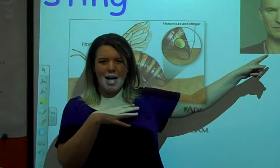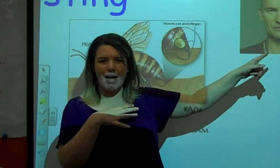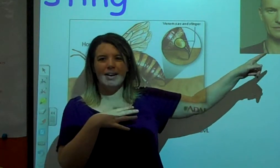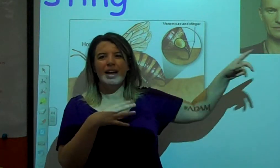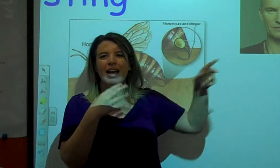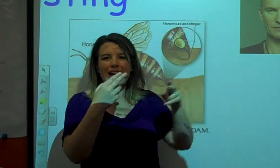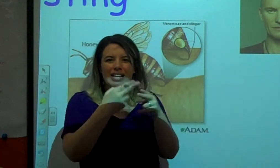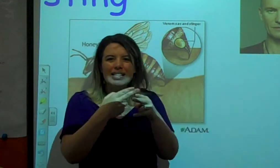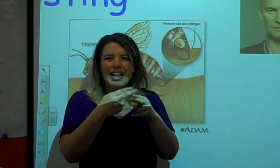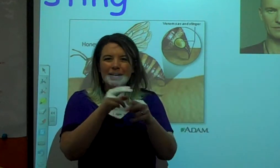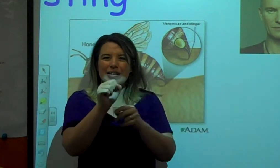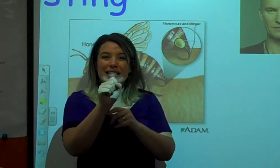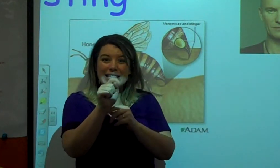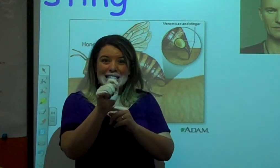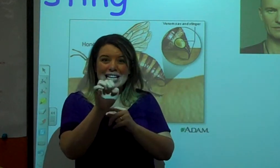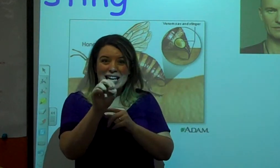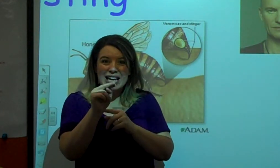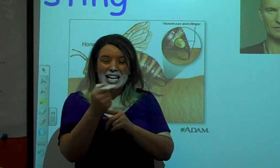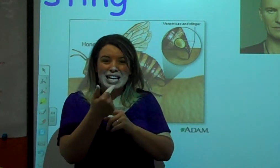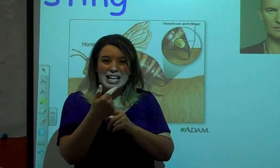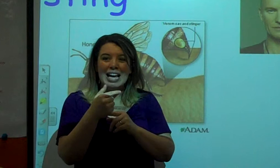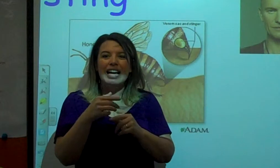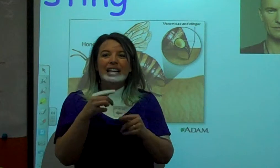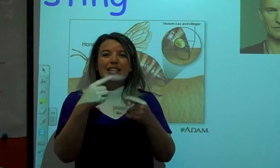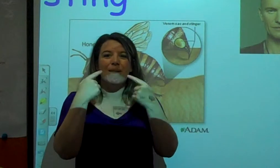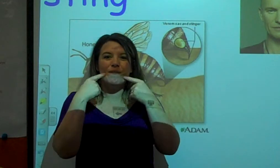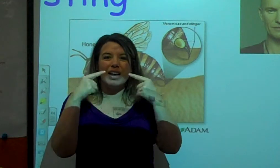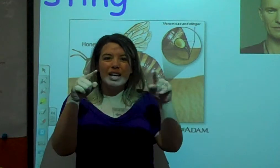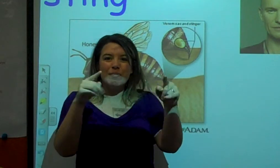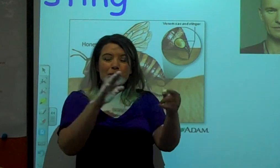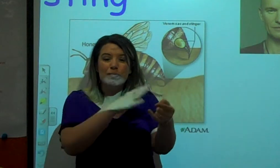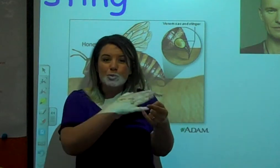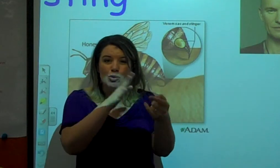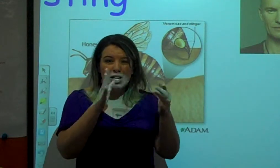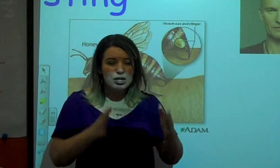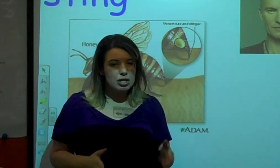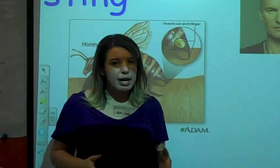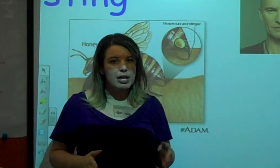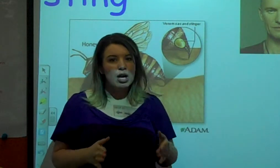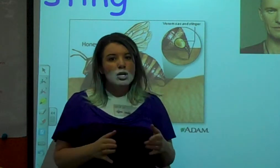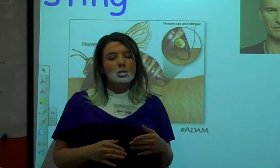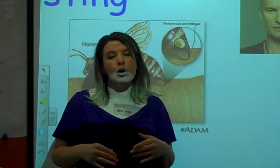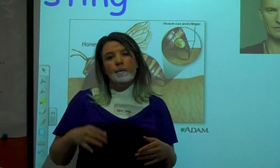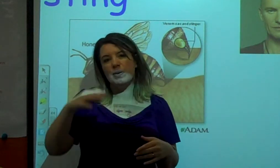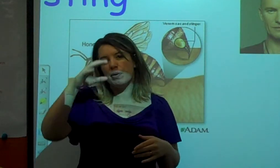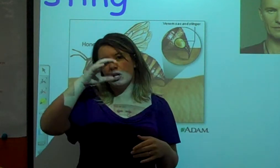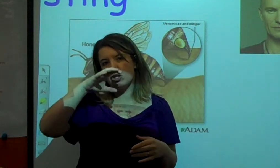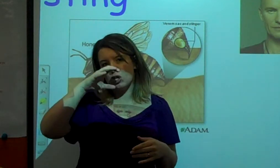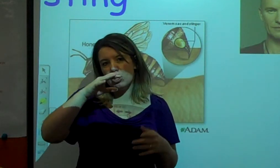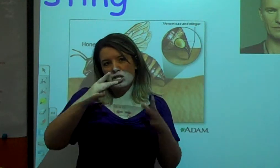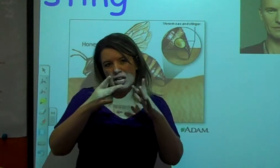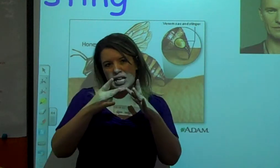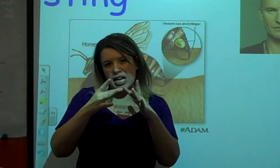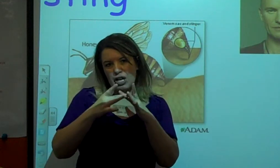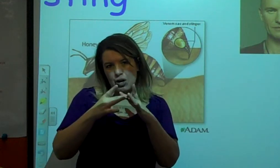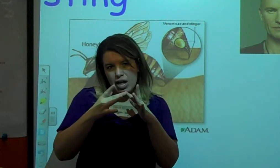man? His name is Sting. He's a famous musician. So if you were to search on the